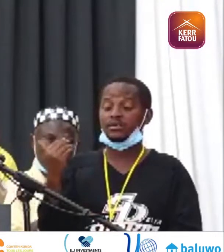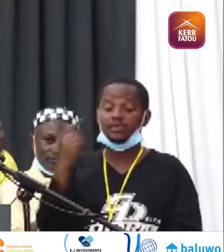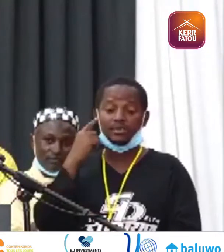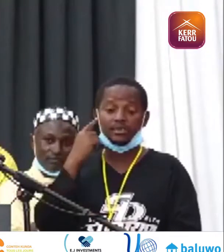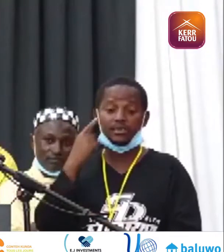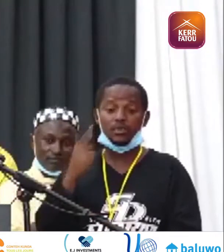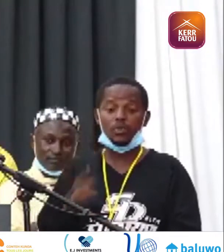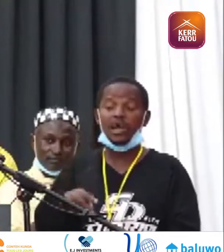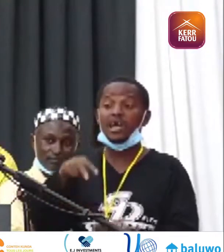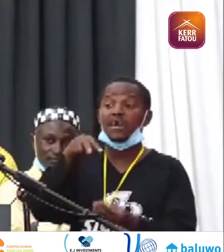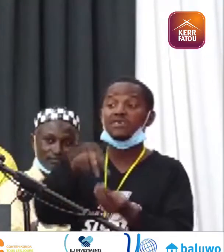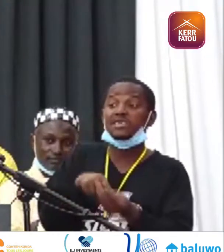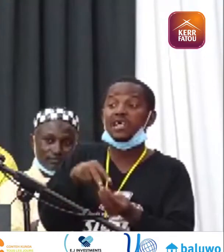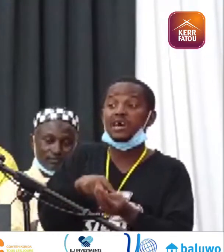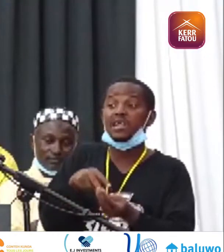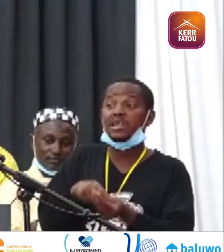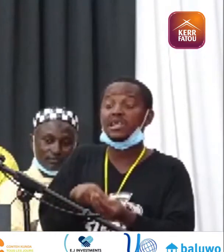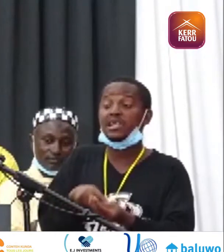is it a scanner?